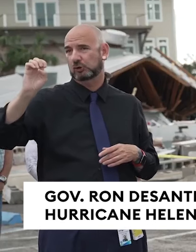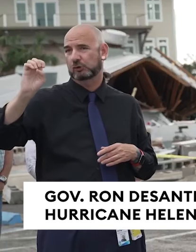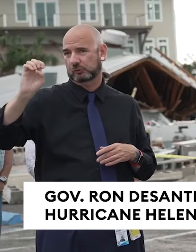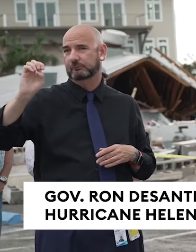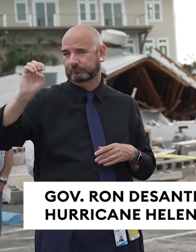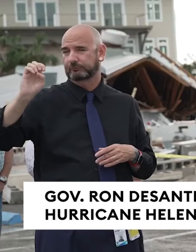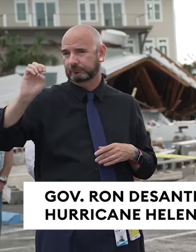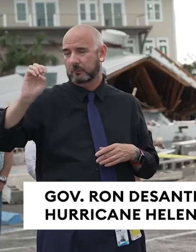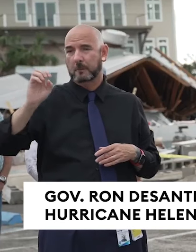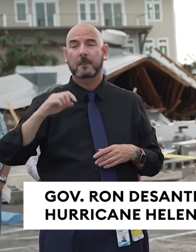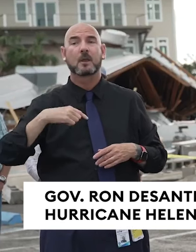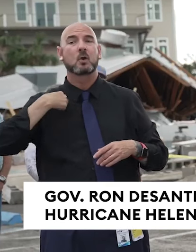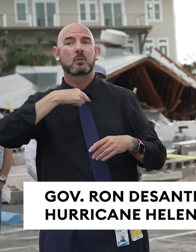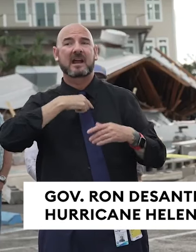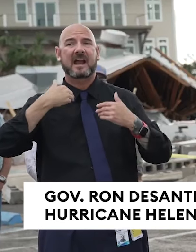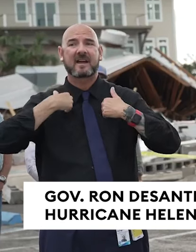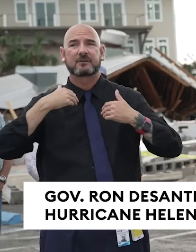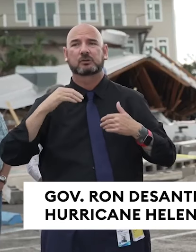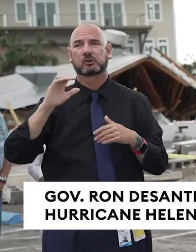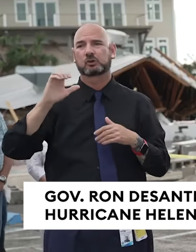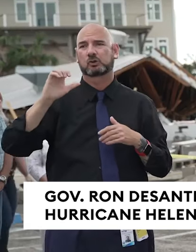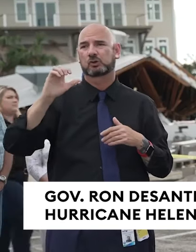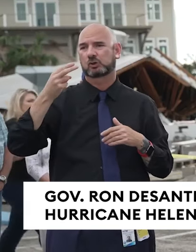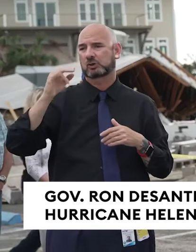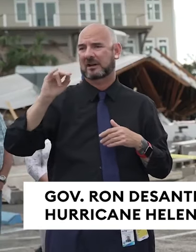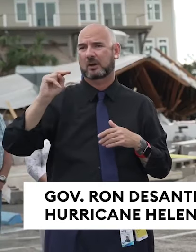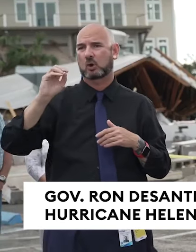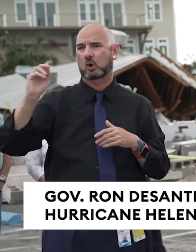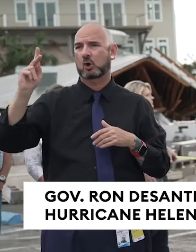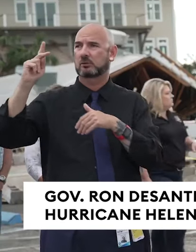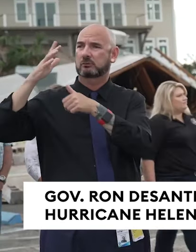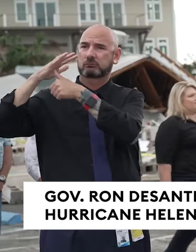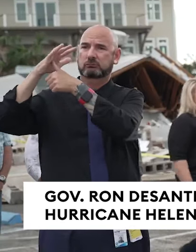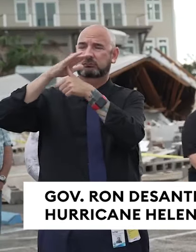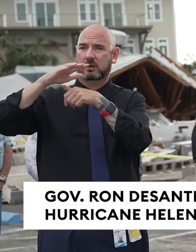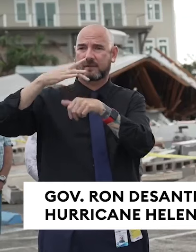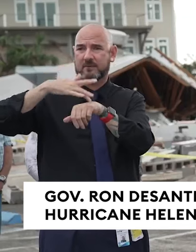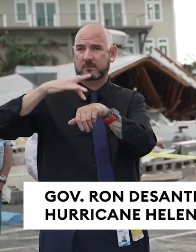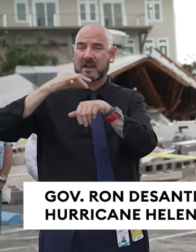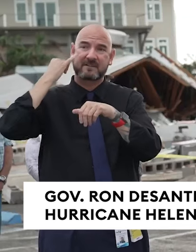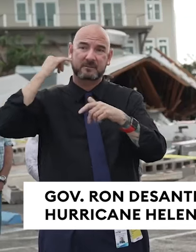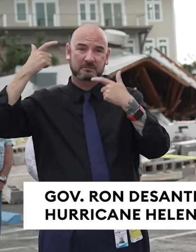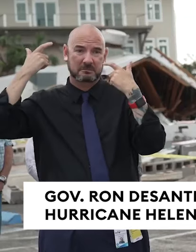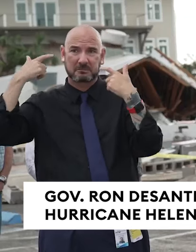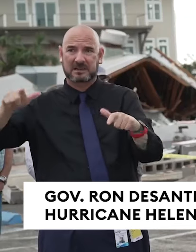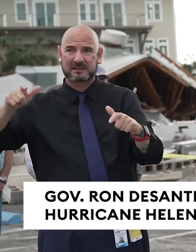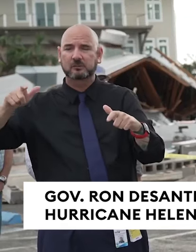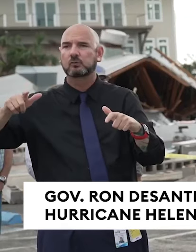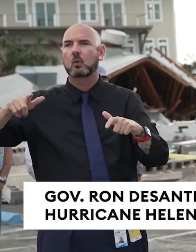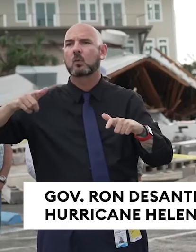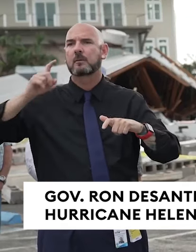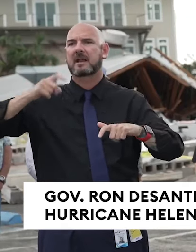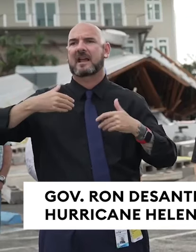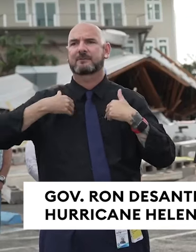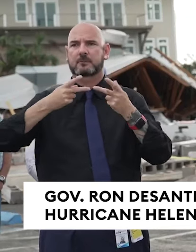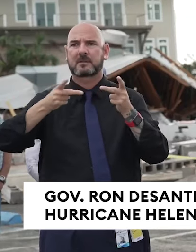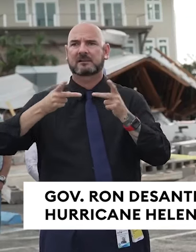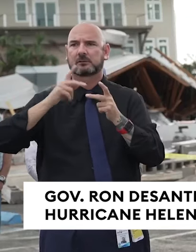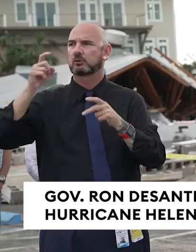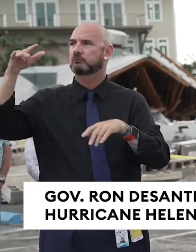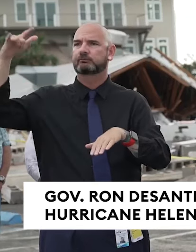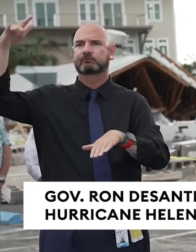We have Chinook helicopters that are available. Now, those are bigger birds, and so you got to have a place to land it.